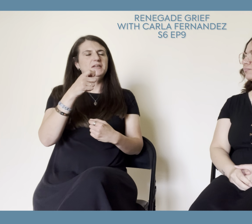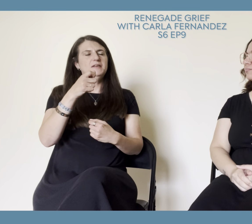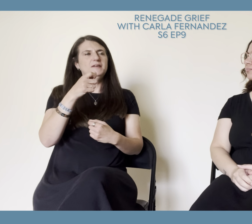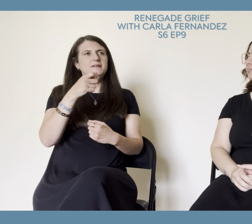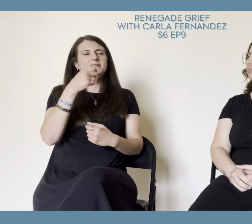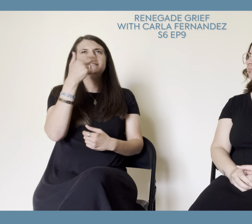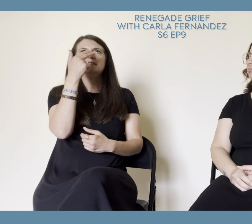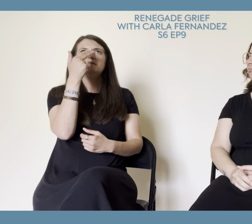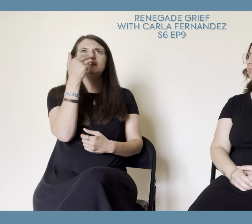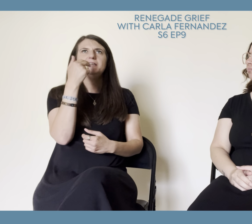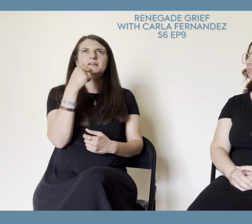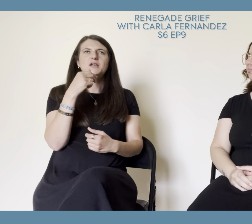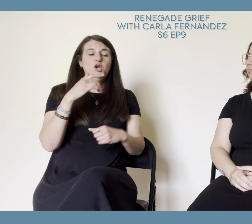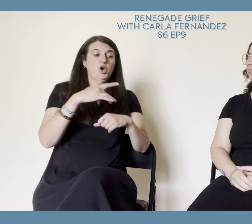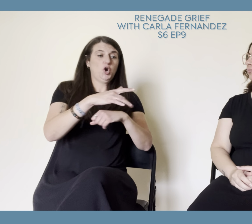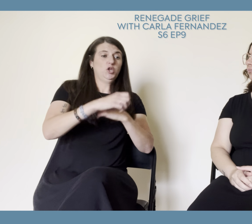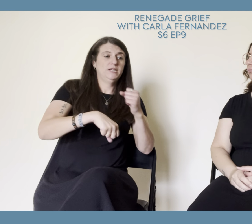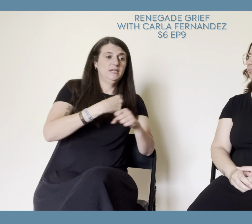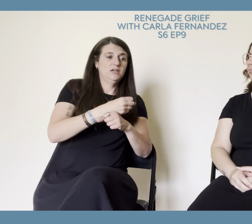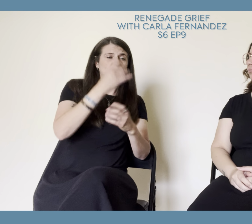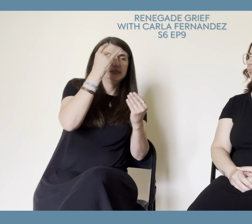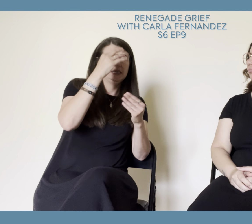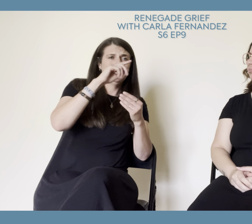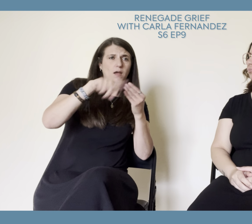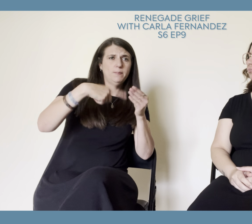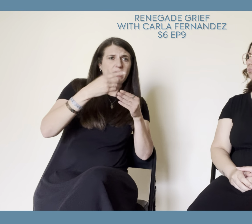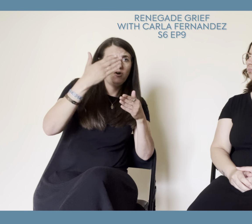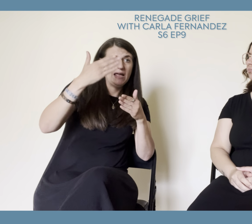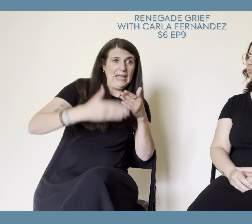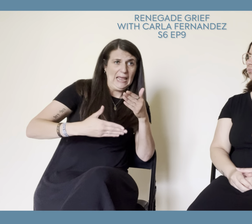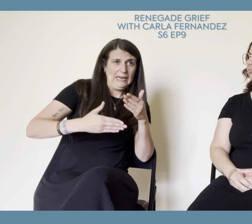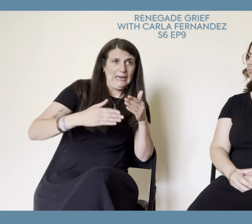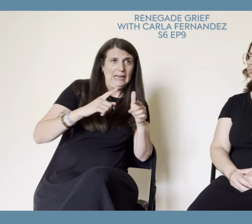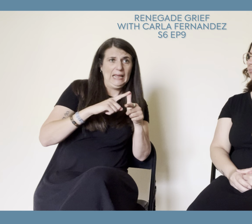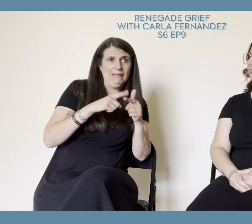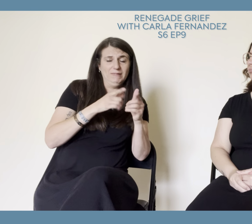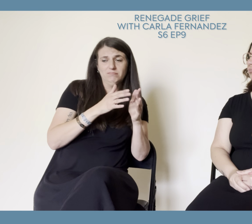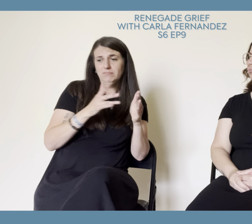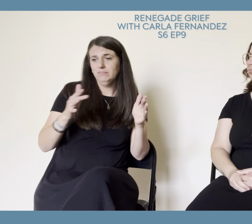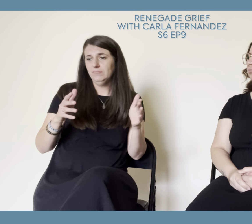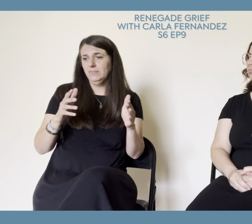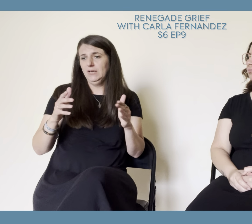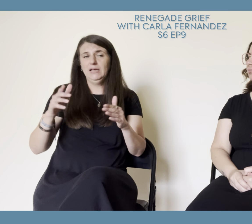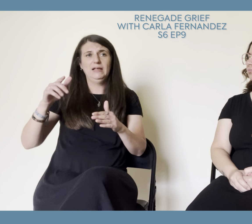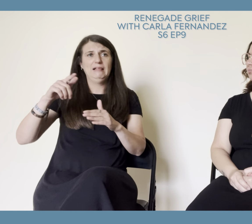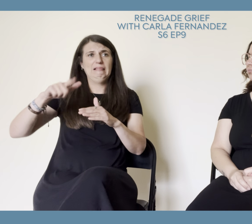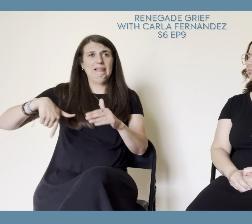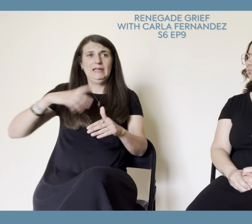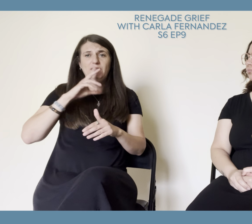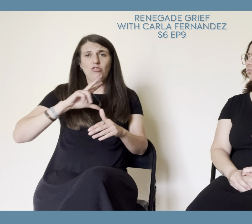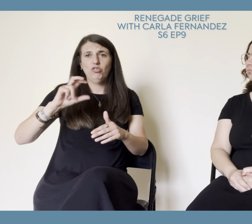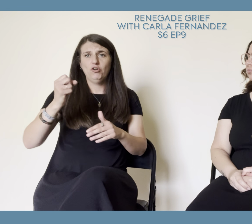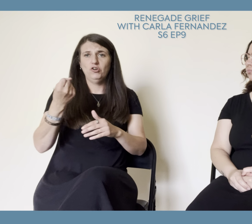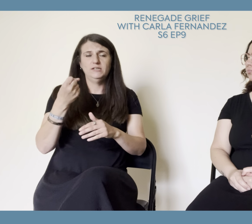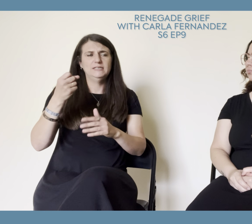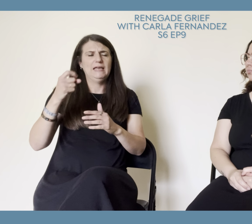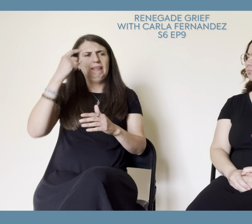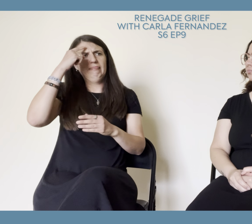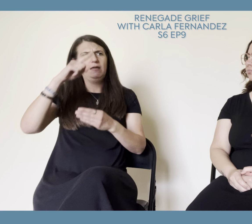early years thinking about the end. And now I'm like in my late 30s thinking about the beginning, and feels like a little bit backwards